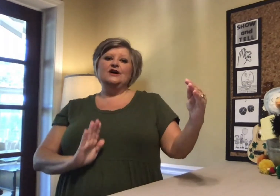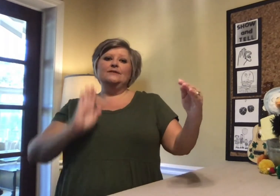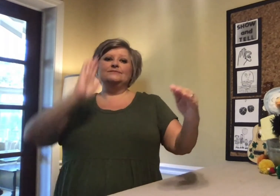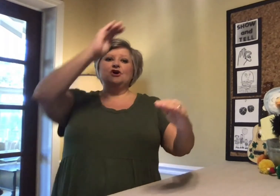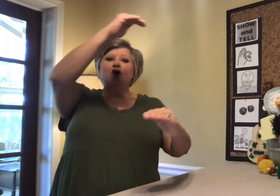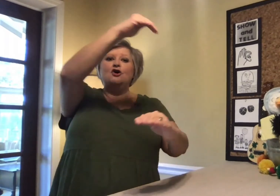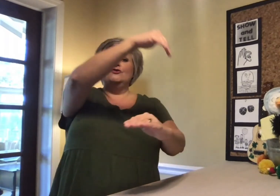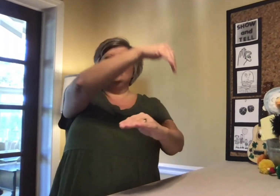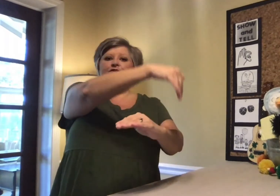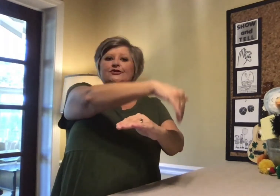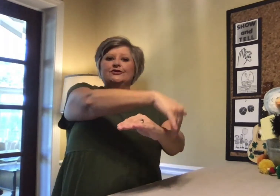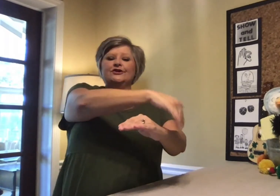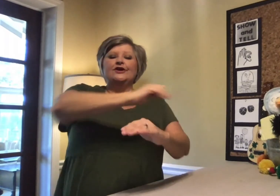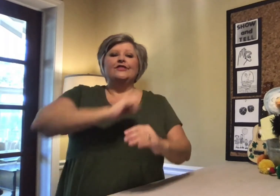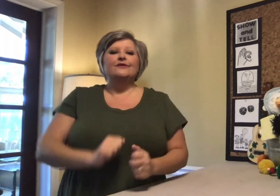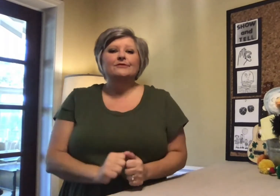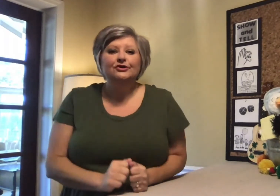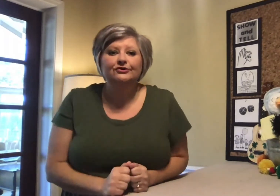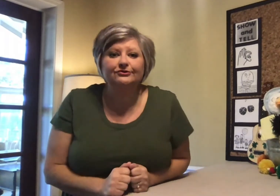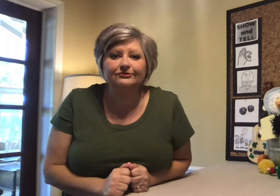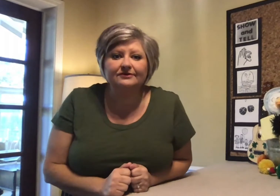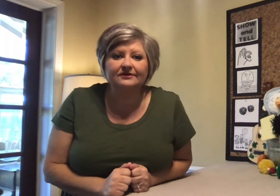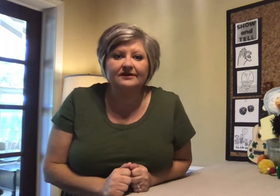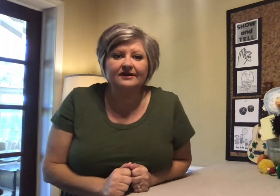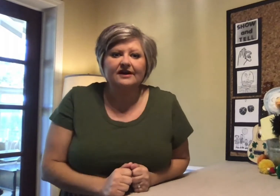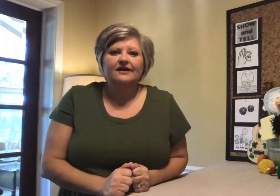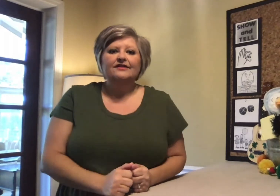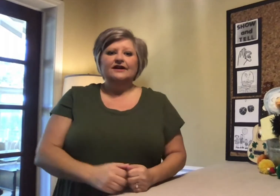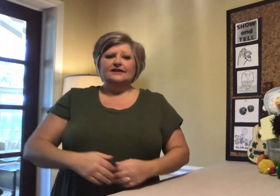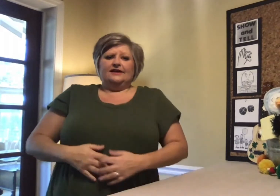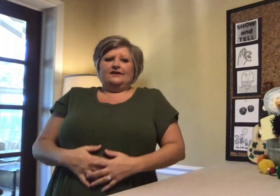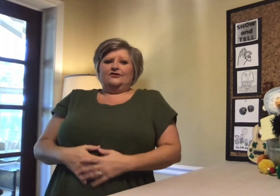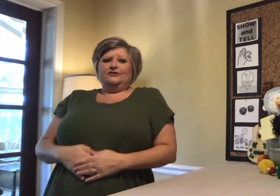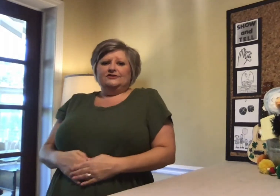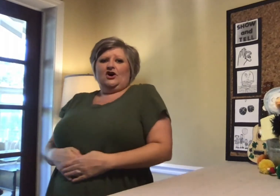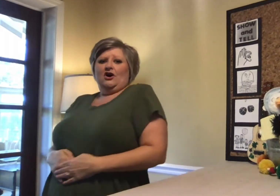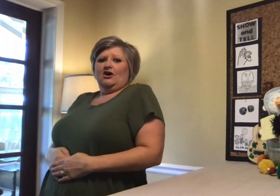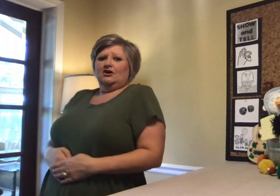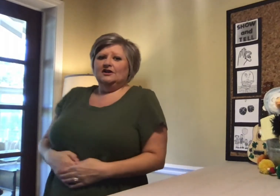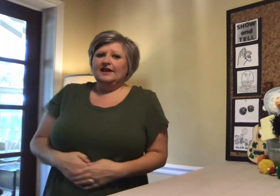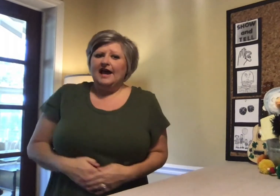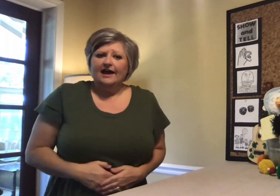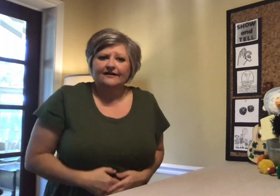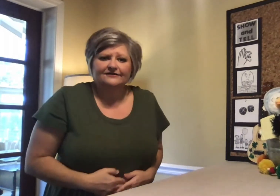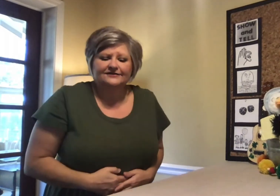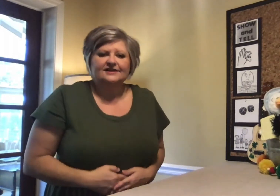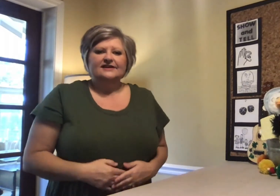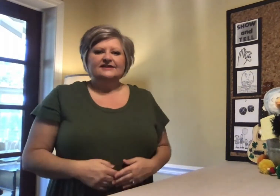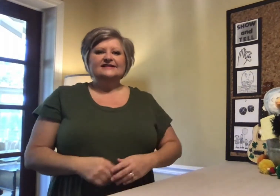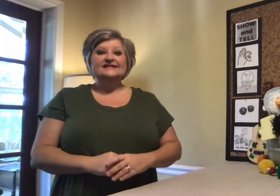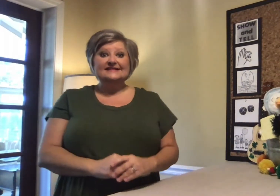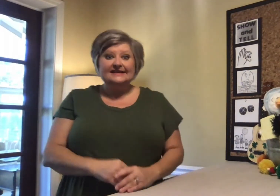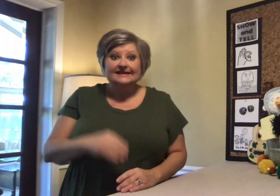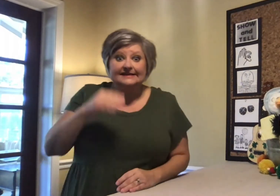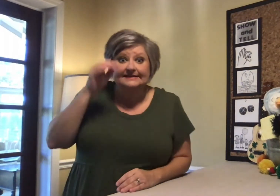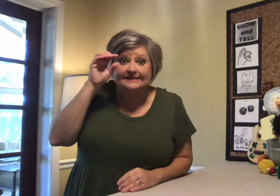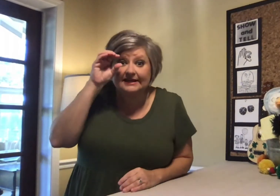jumped over the moon. The little dog laughed to see such